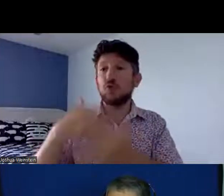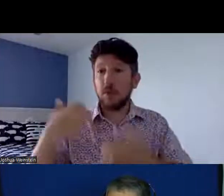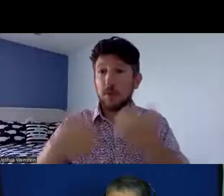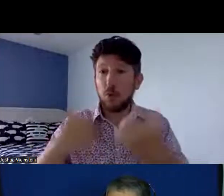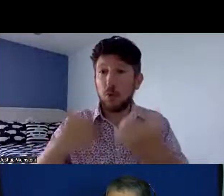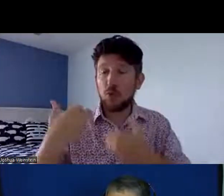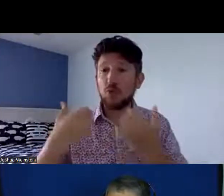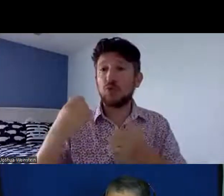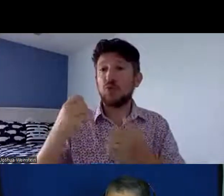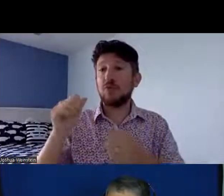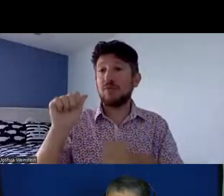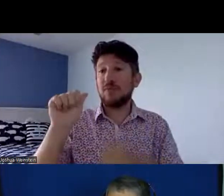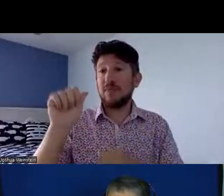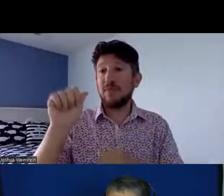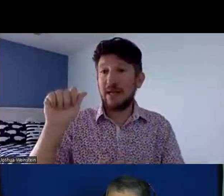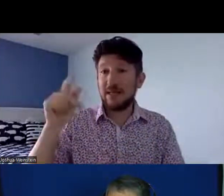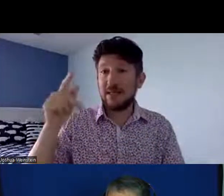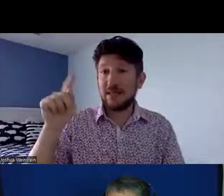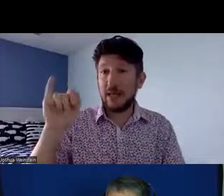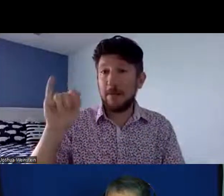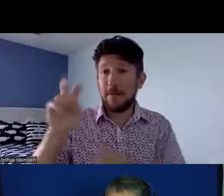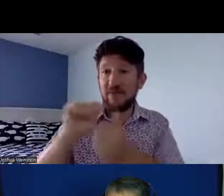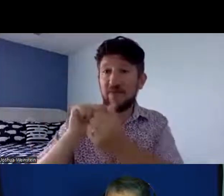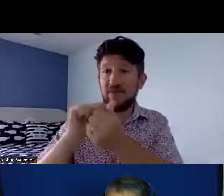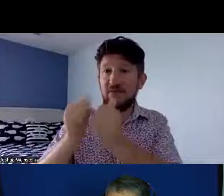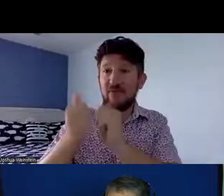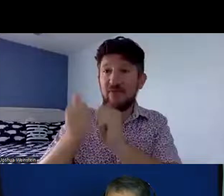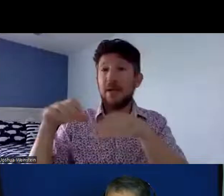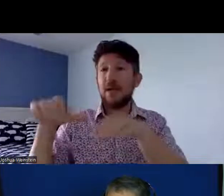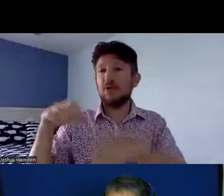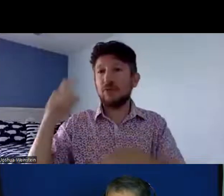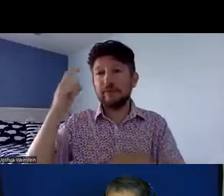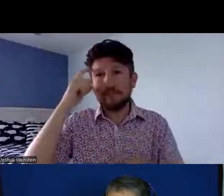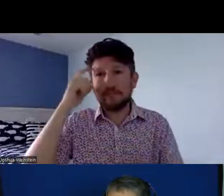We're talking about language needs, social, emotional needs,